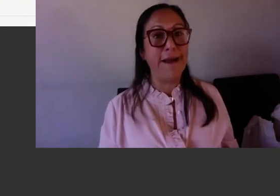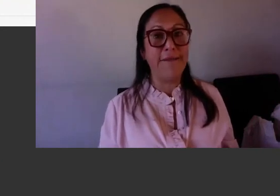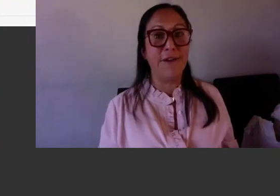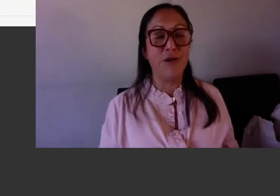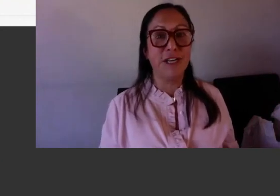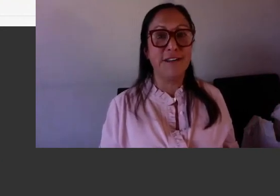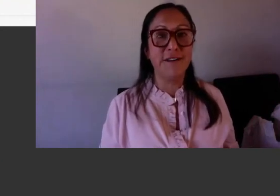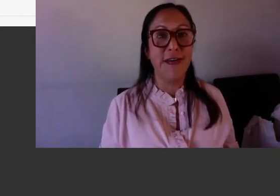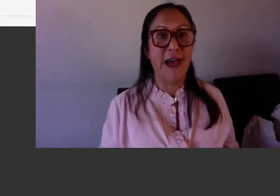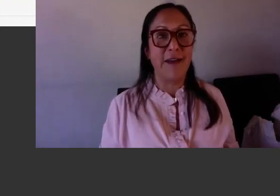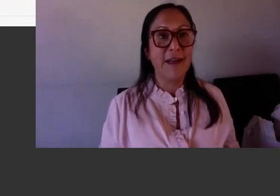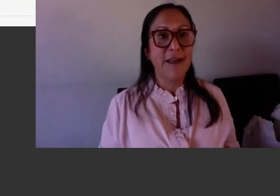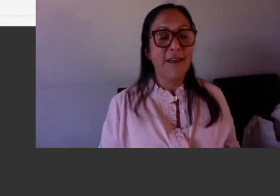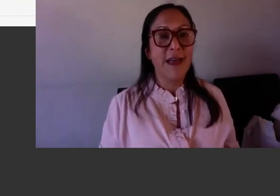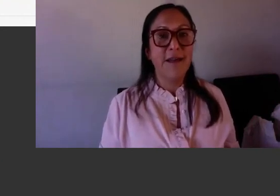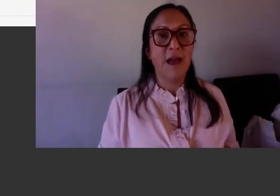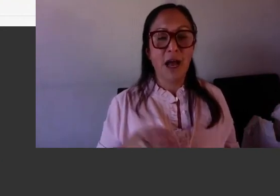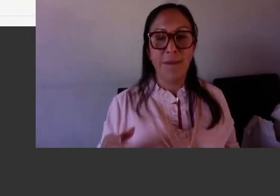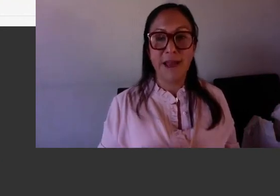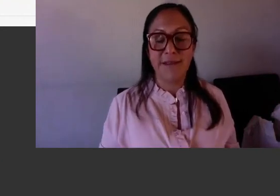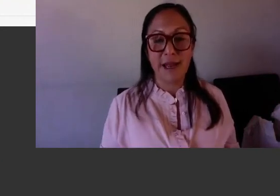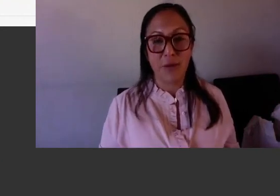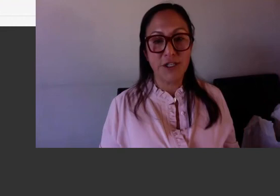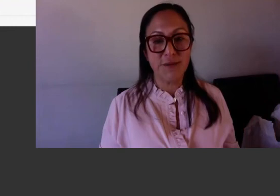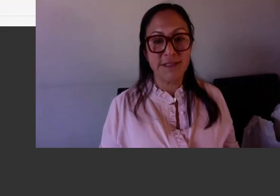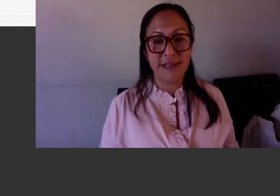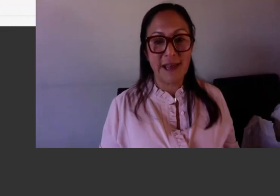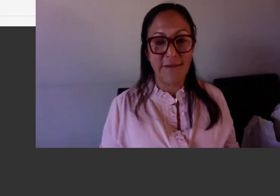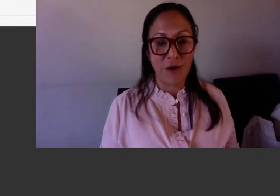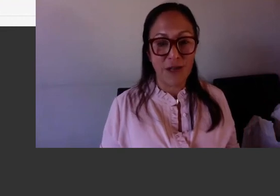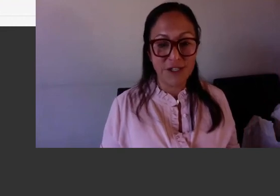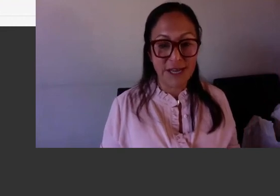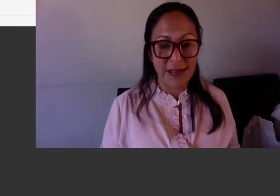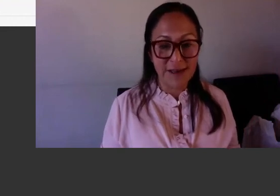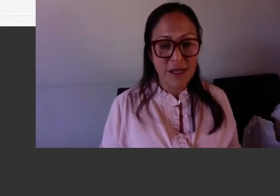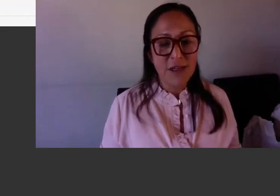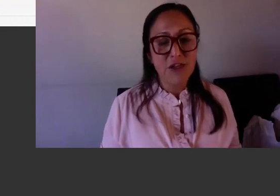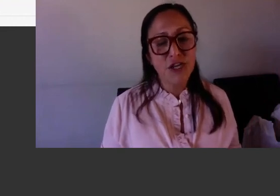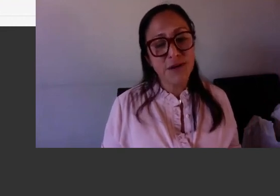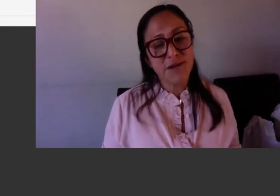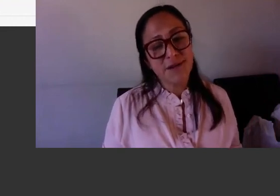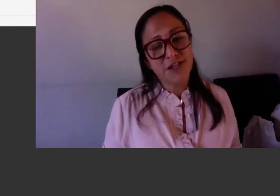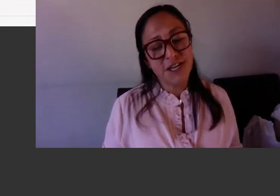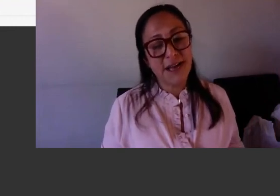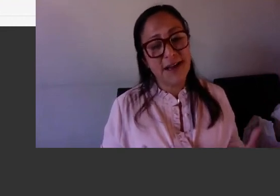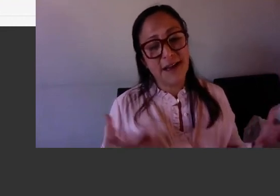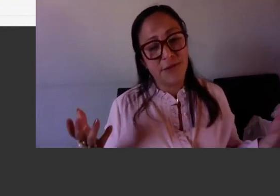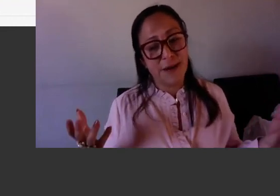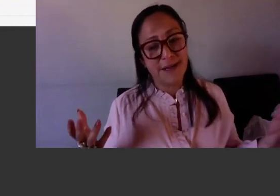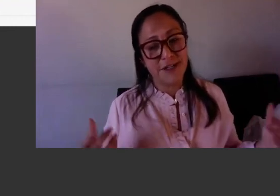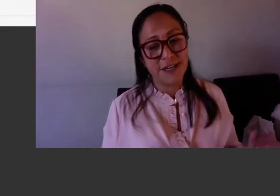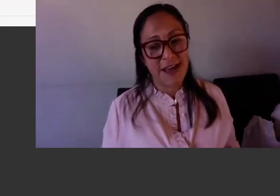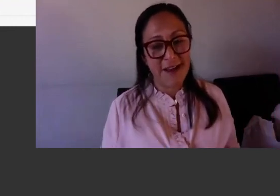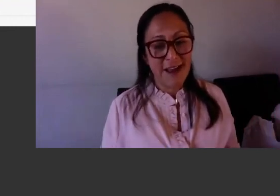I didn't even know she could do that. Then a couple days later, when she was sitting having her lunch again, she kind of yelled for